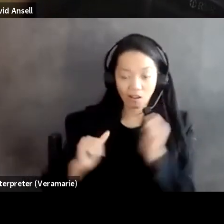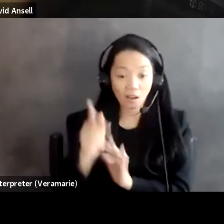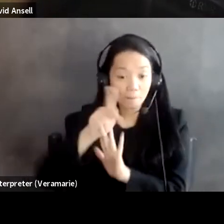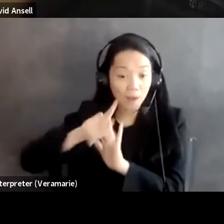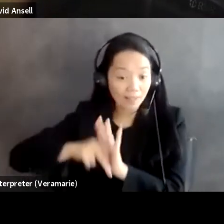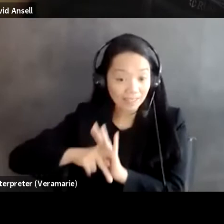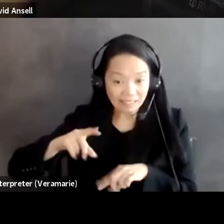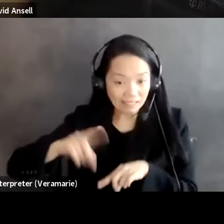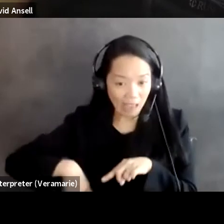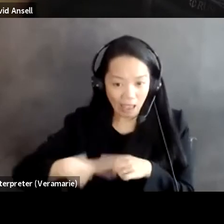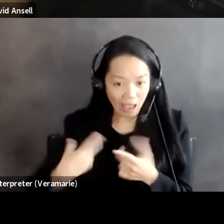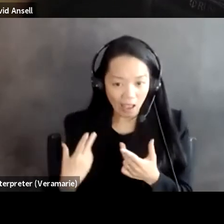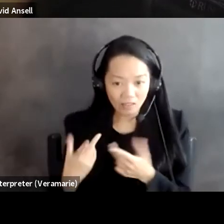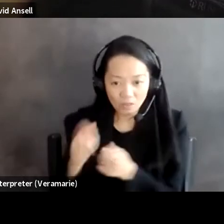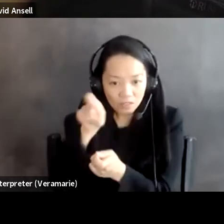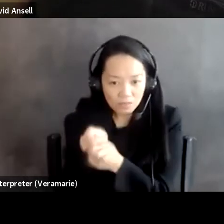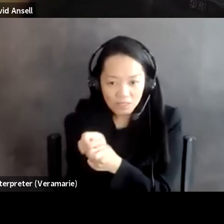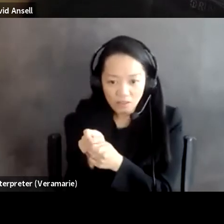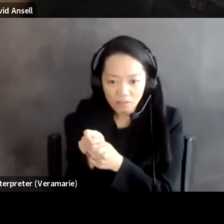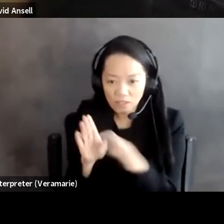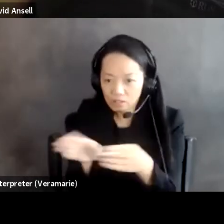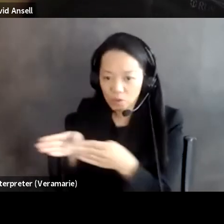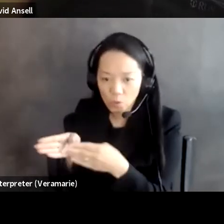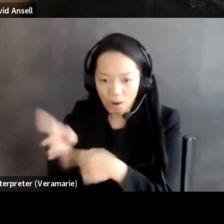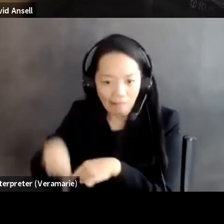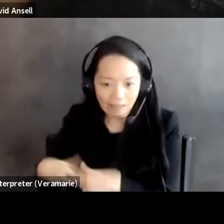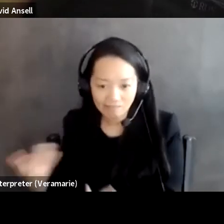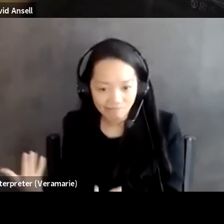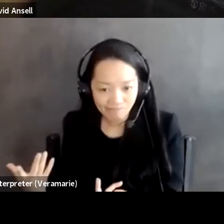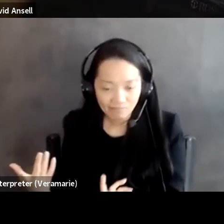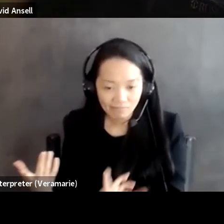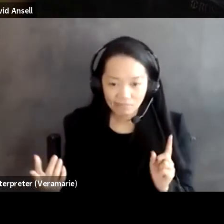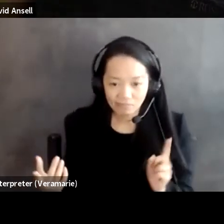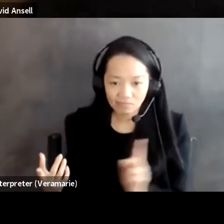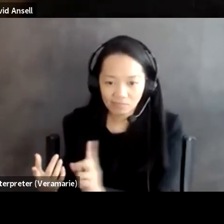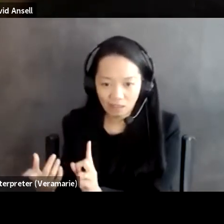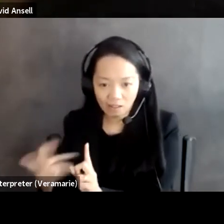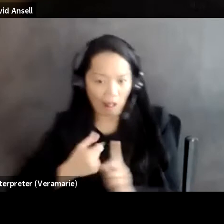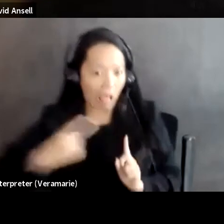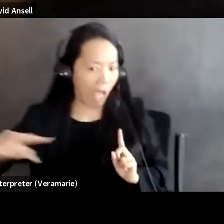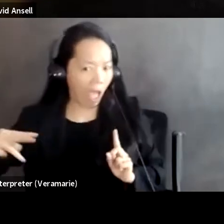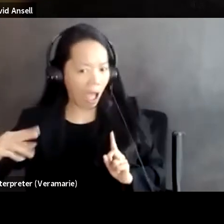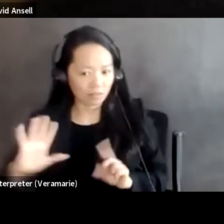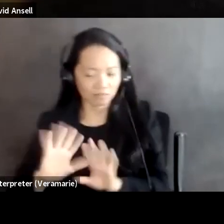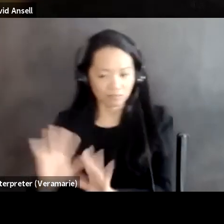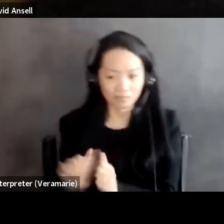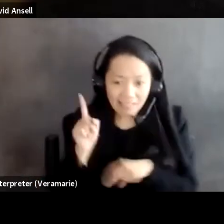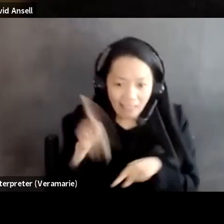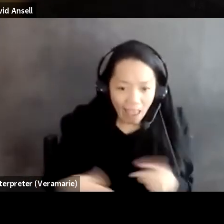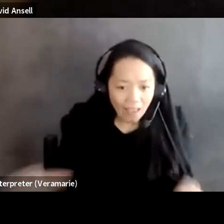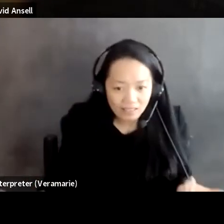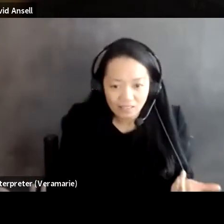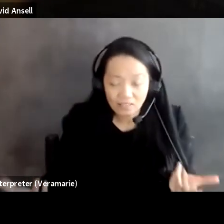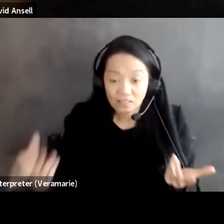policy with certain individuals. I can't work with the Oath Keepers on environmental policy. You